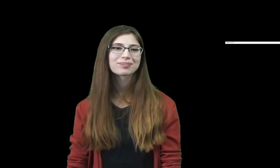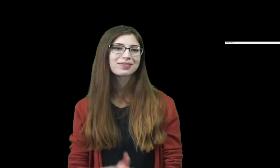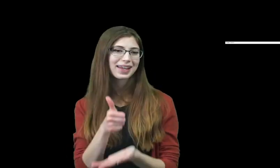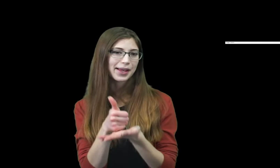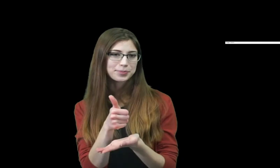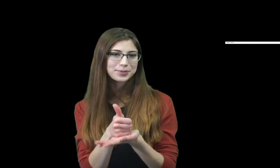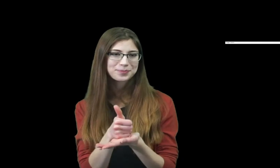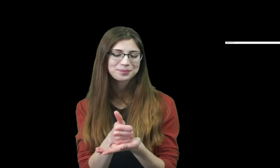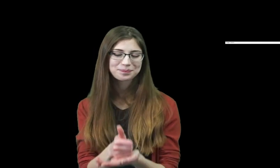Help.